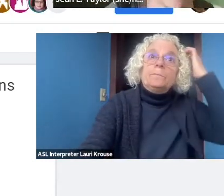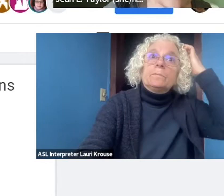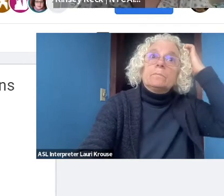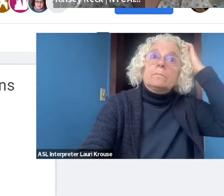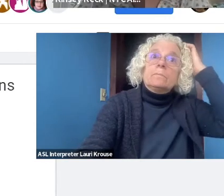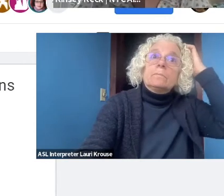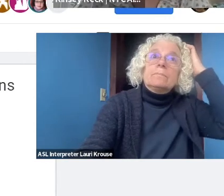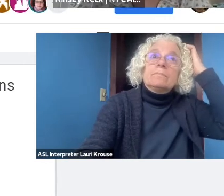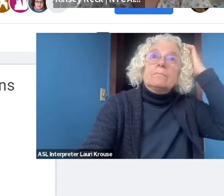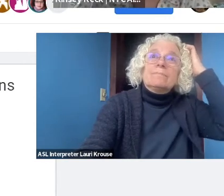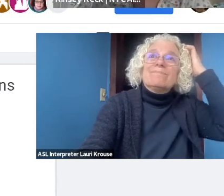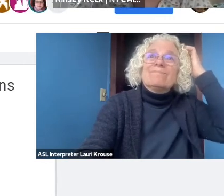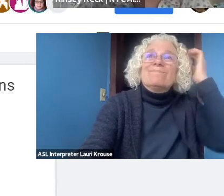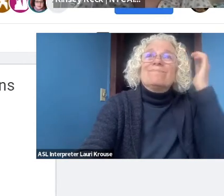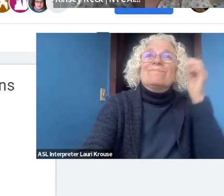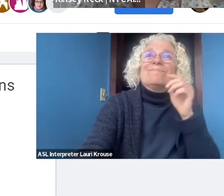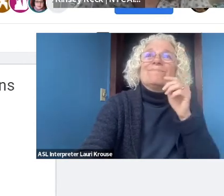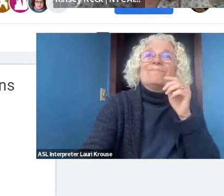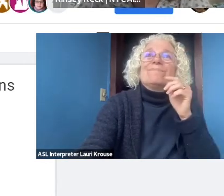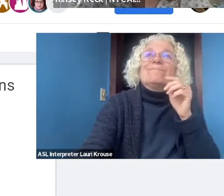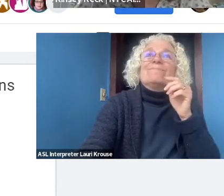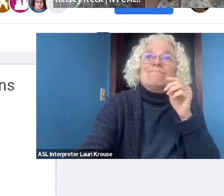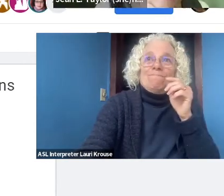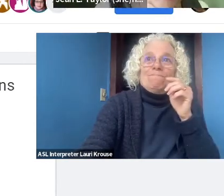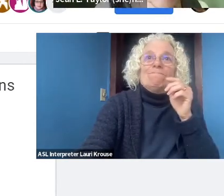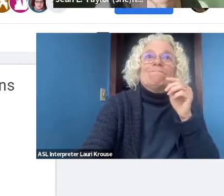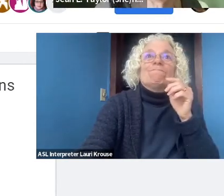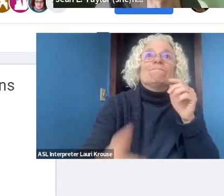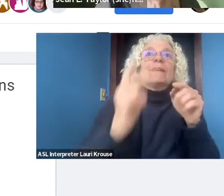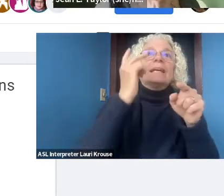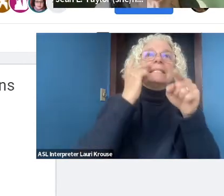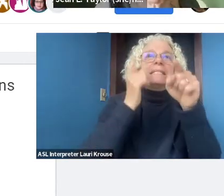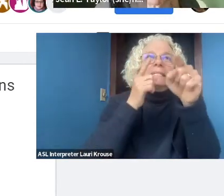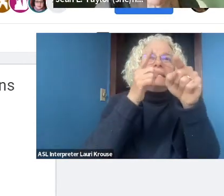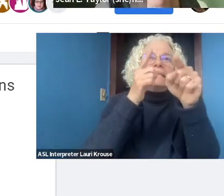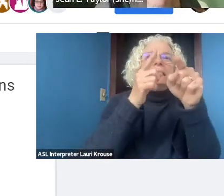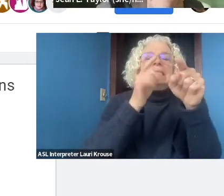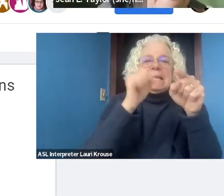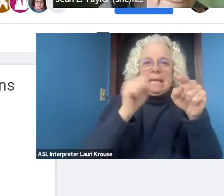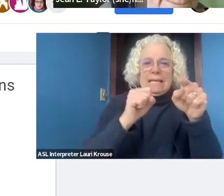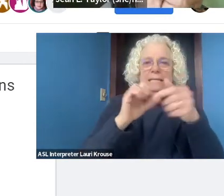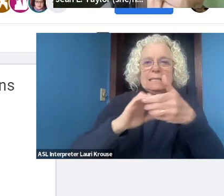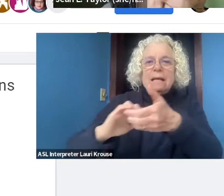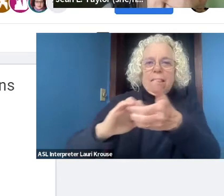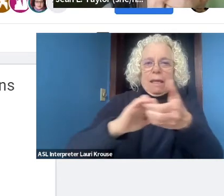Yes. Agreed. Collaboration.